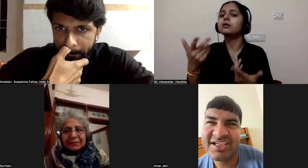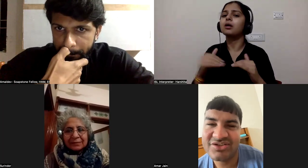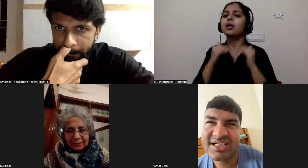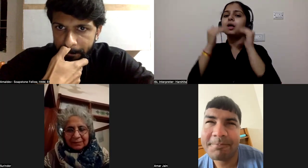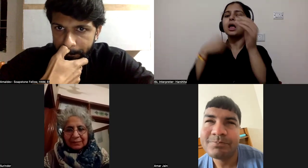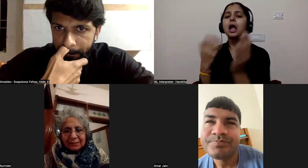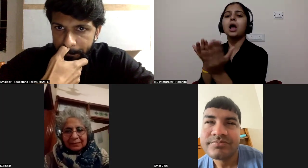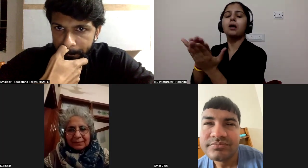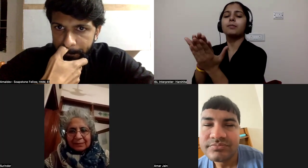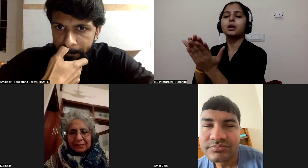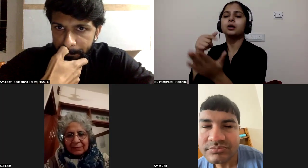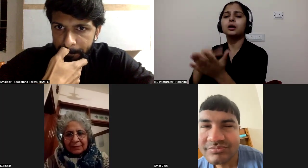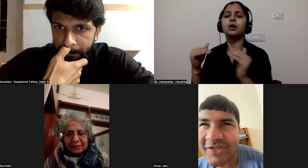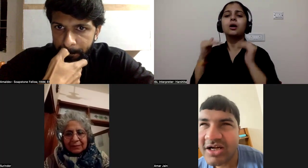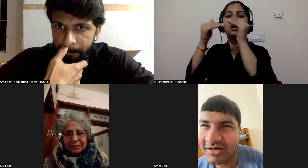my application.